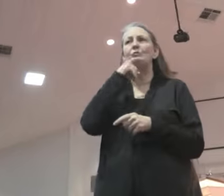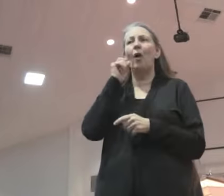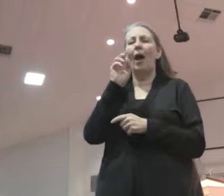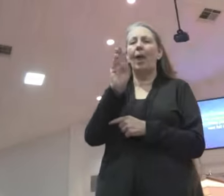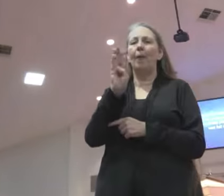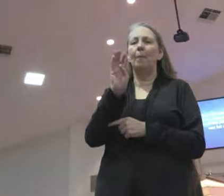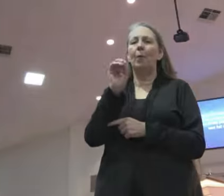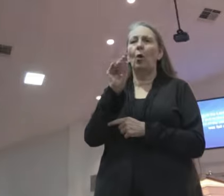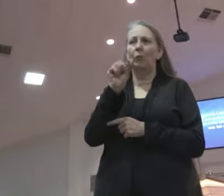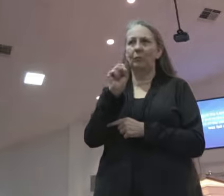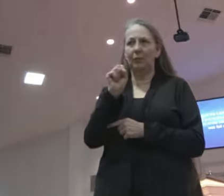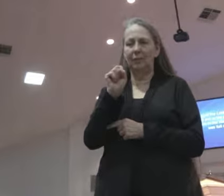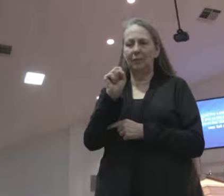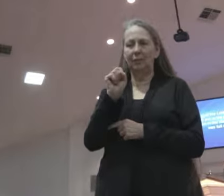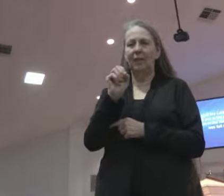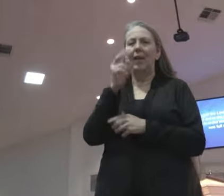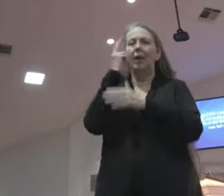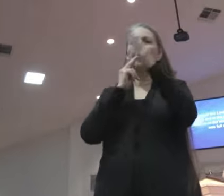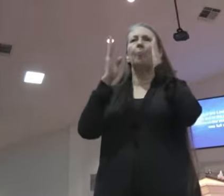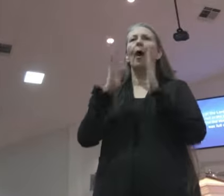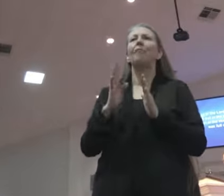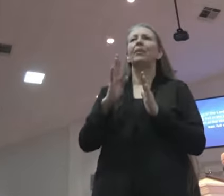God.